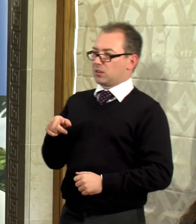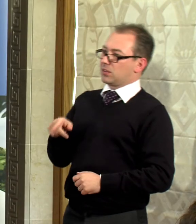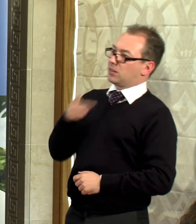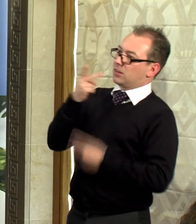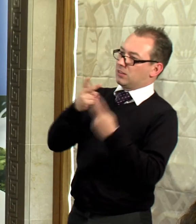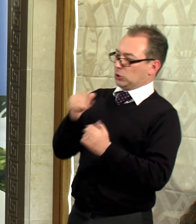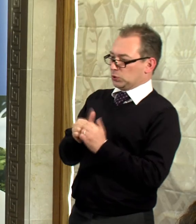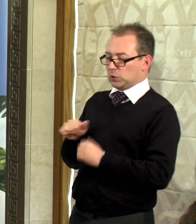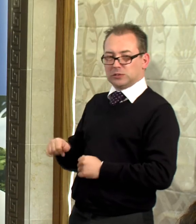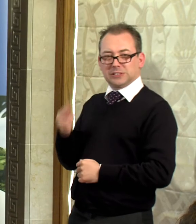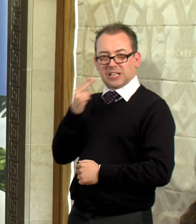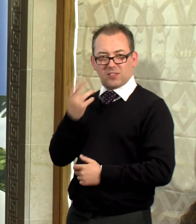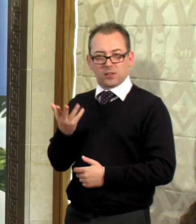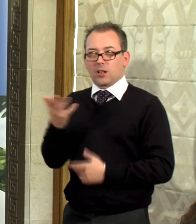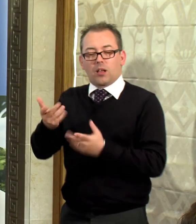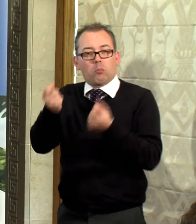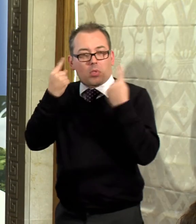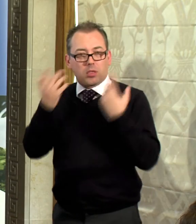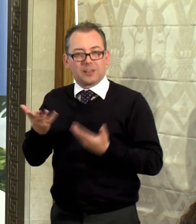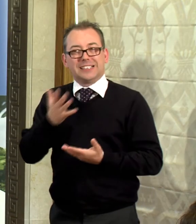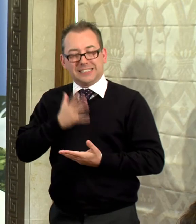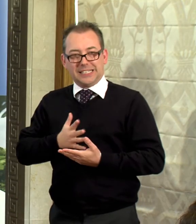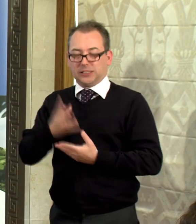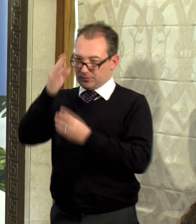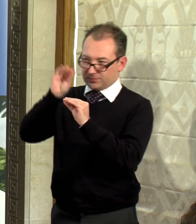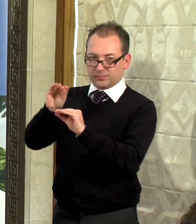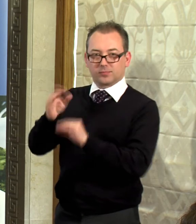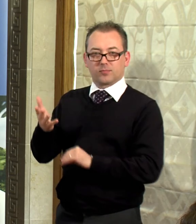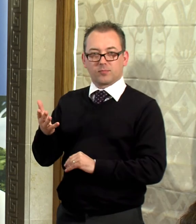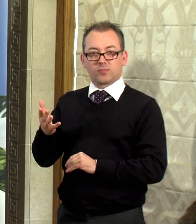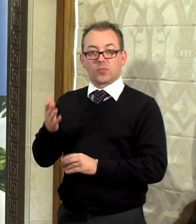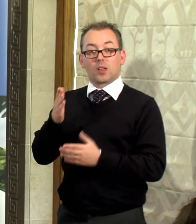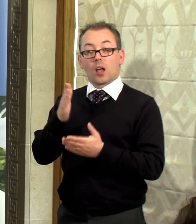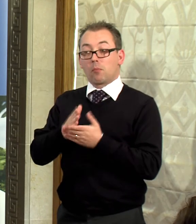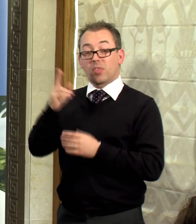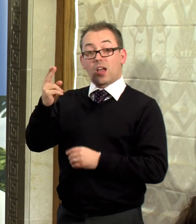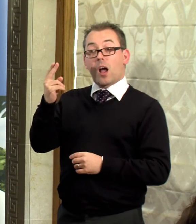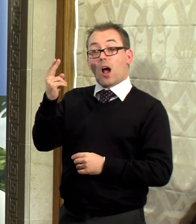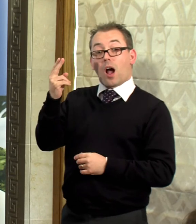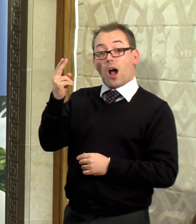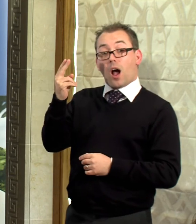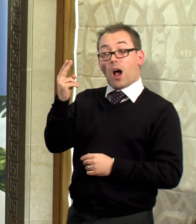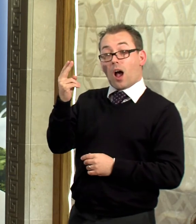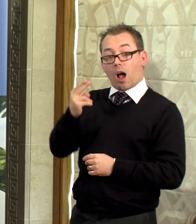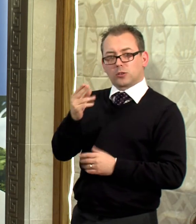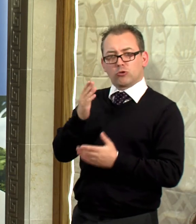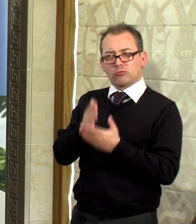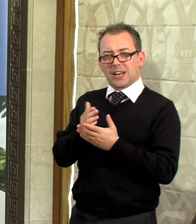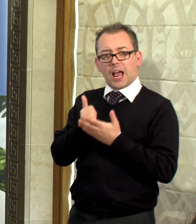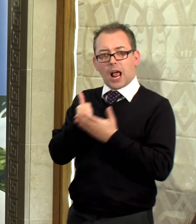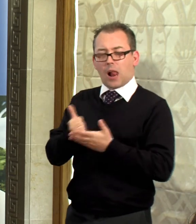In fact, the inherent capacity of the arts to engage multiple senses lends them to